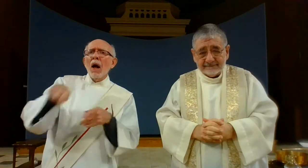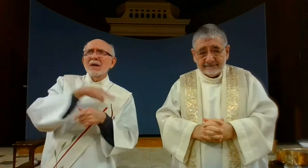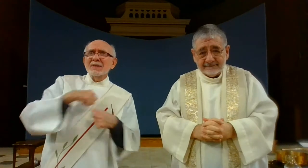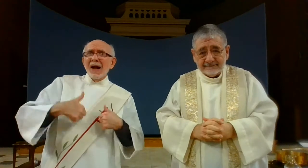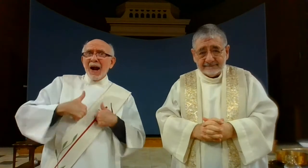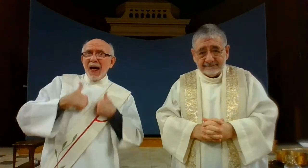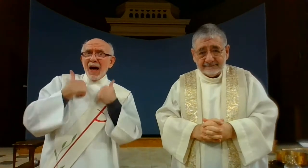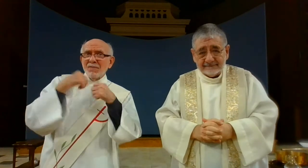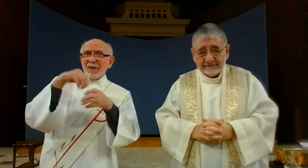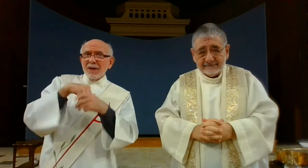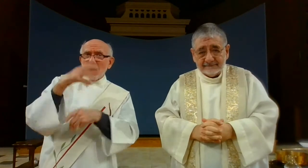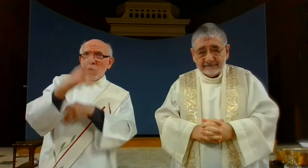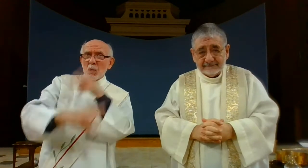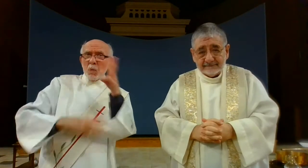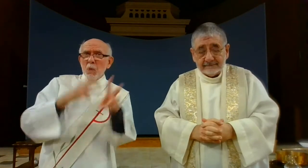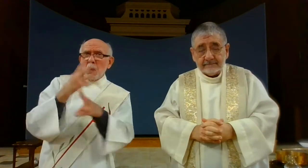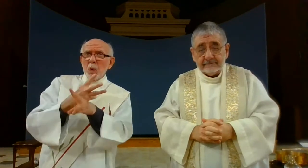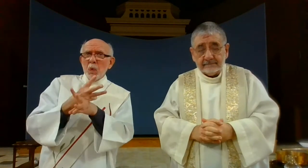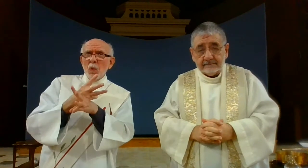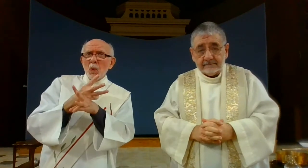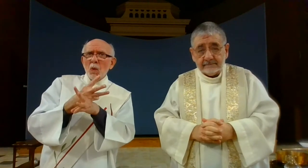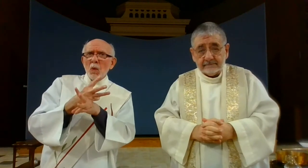so help us live in the world,